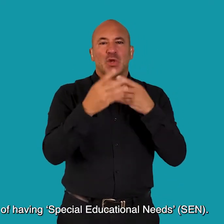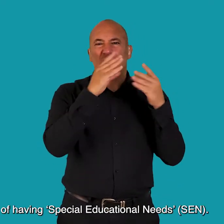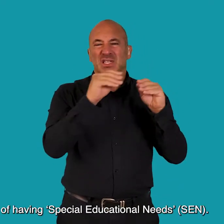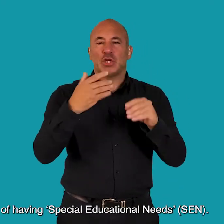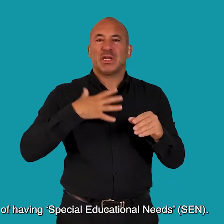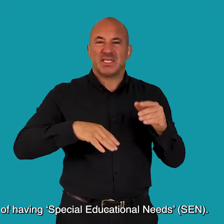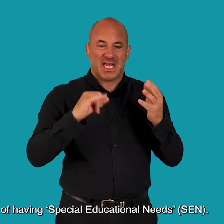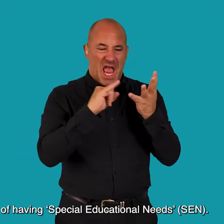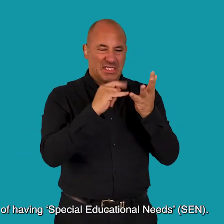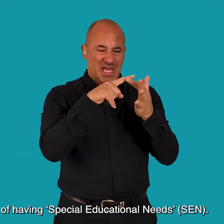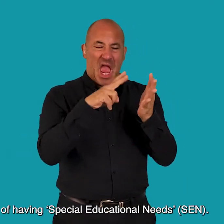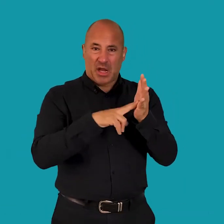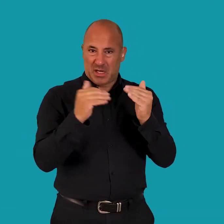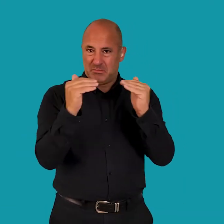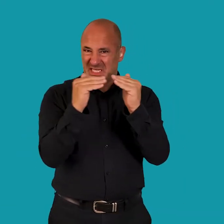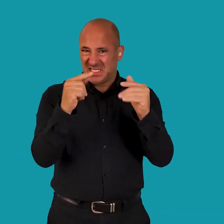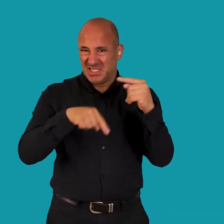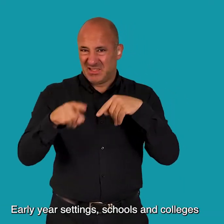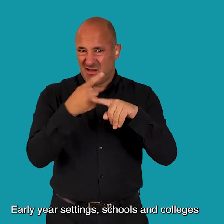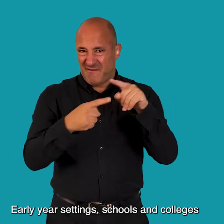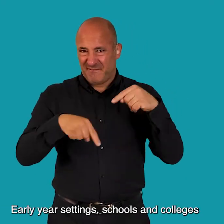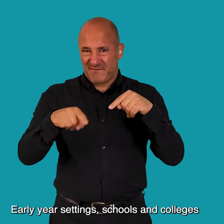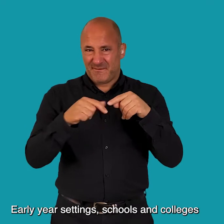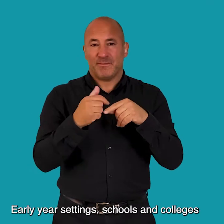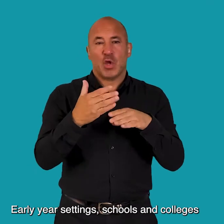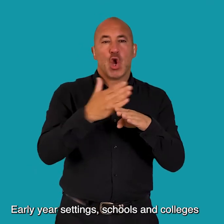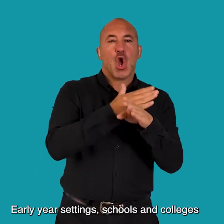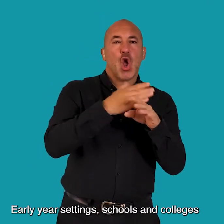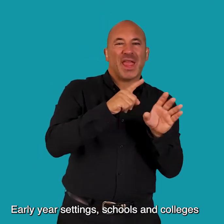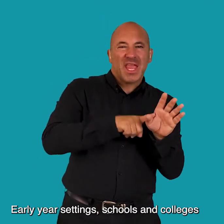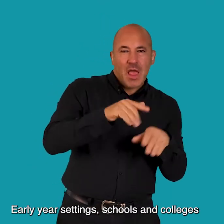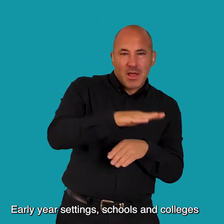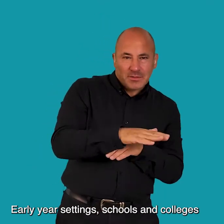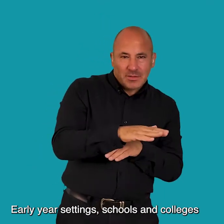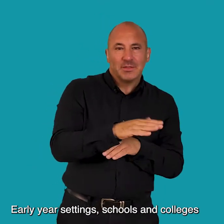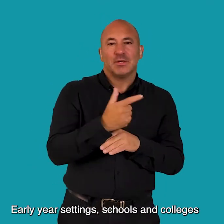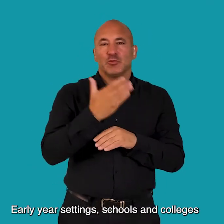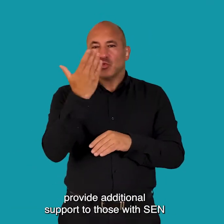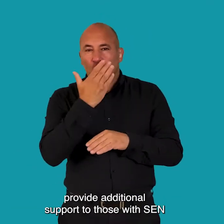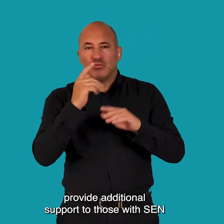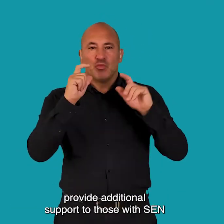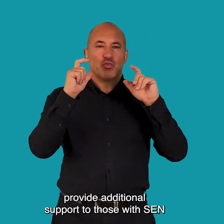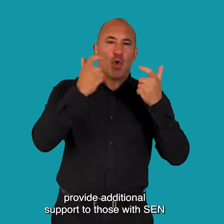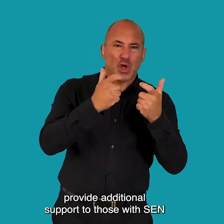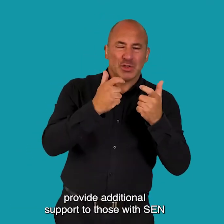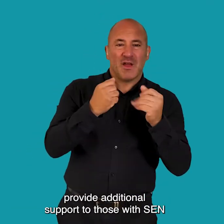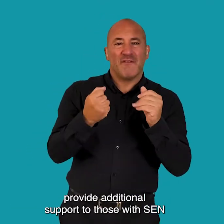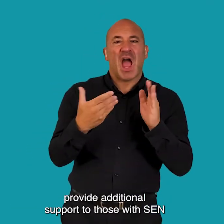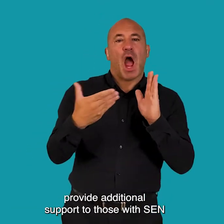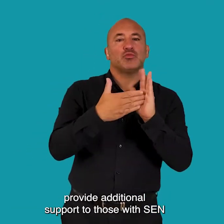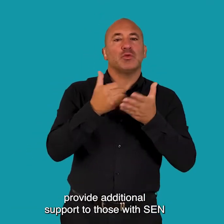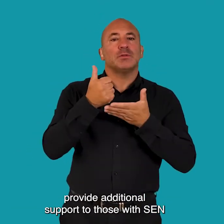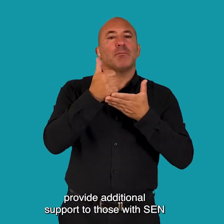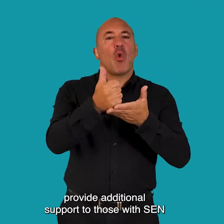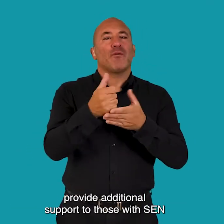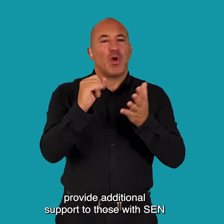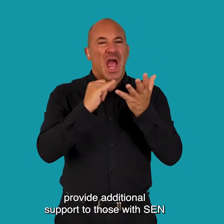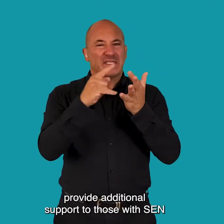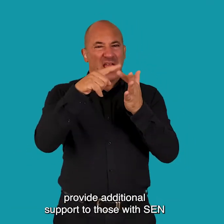needs, SEN. Early years settings, schools and colleges provide additional support to those with SEN to